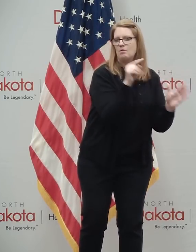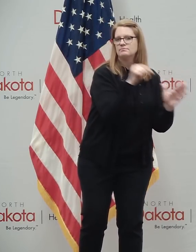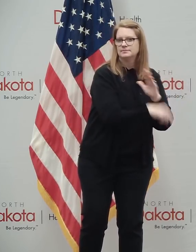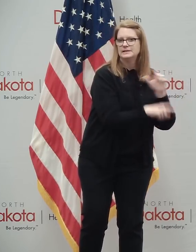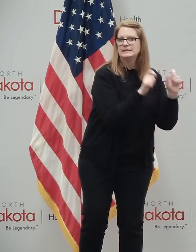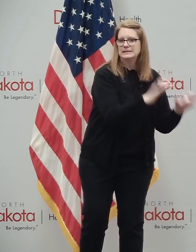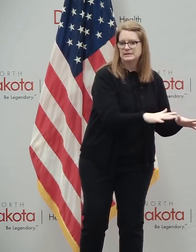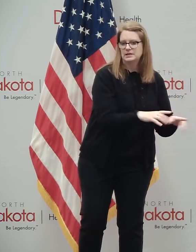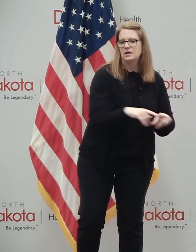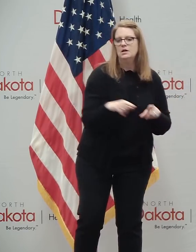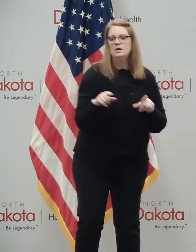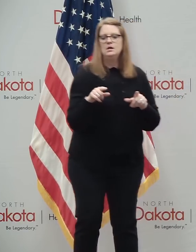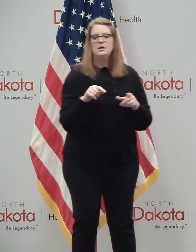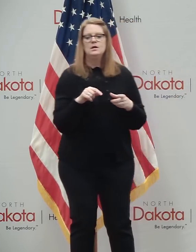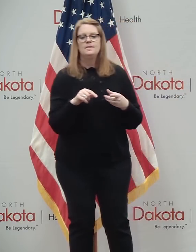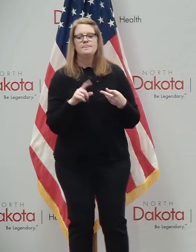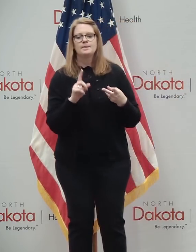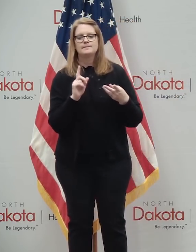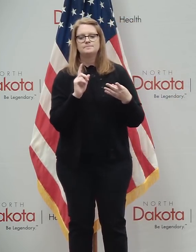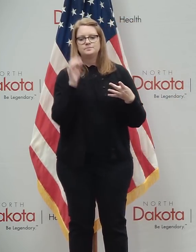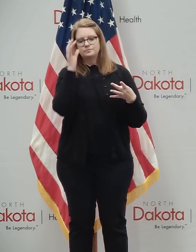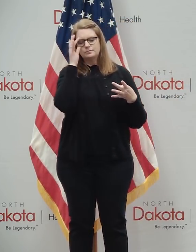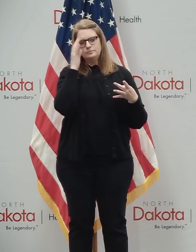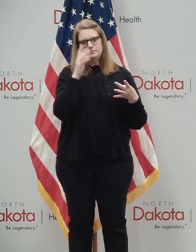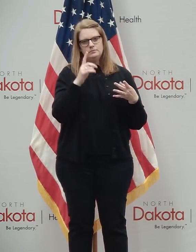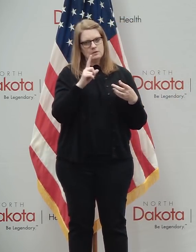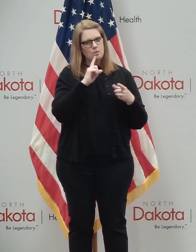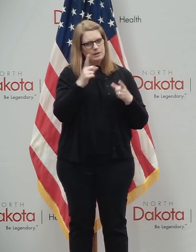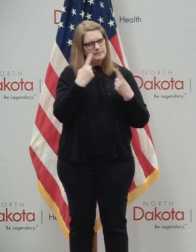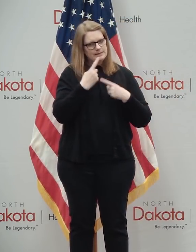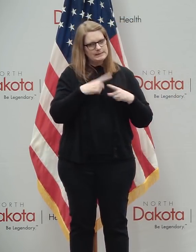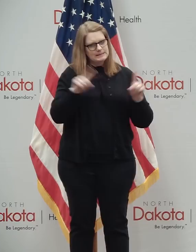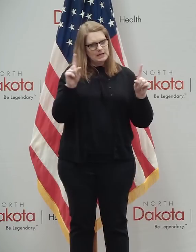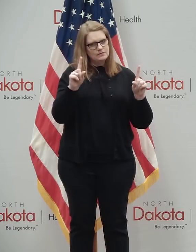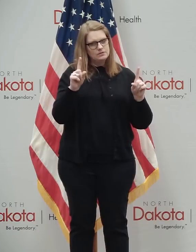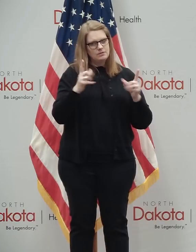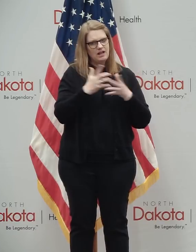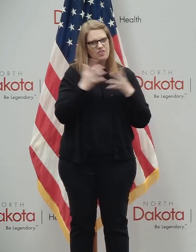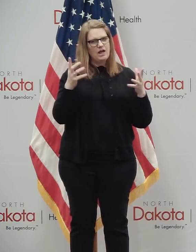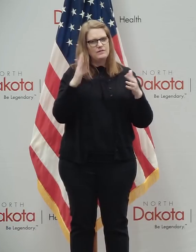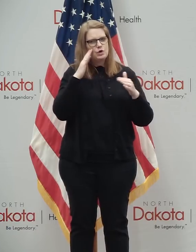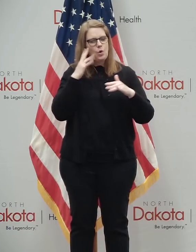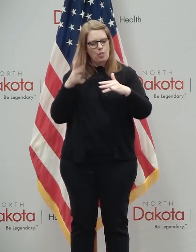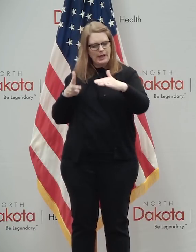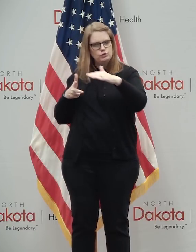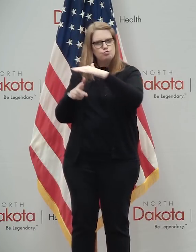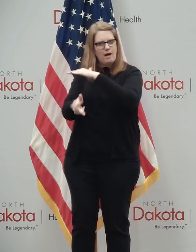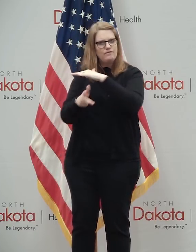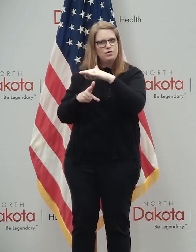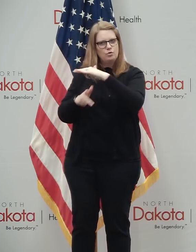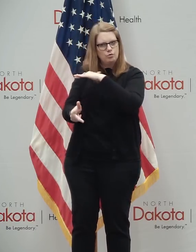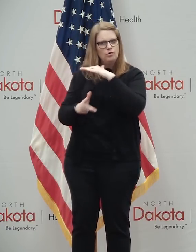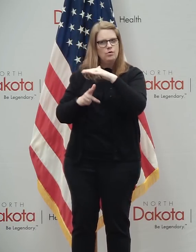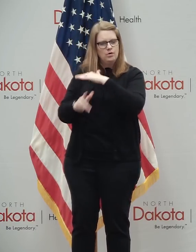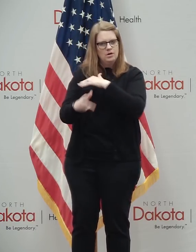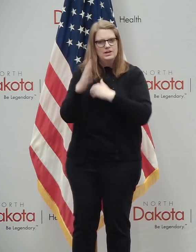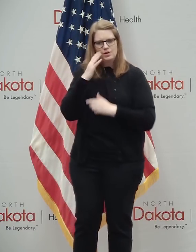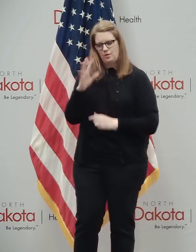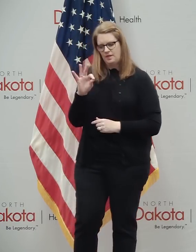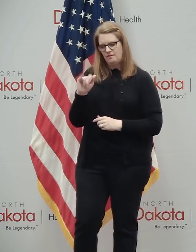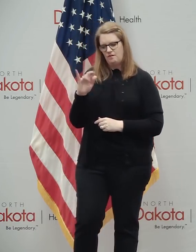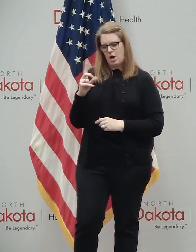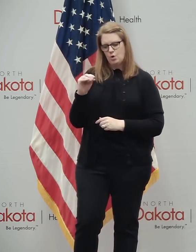shift our strategies. We had been successfully doing a number of big drive-through mass testings like the 1,000 people that we did at the Fargo